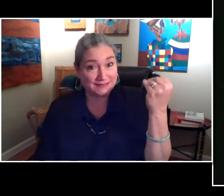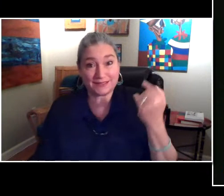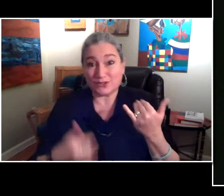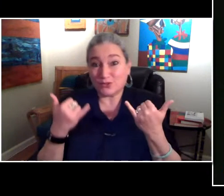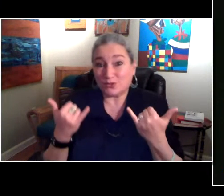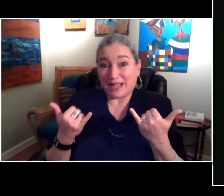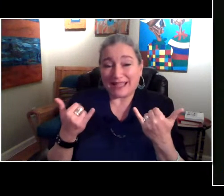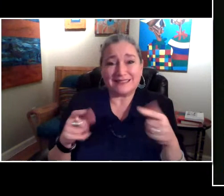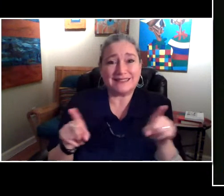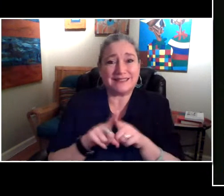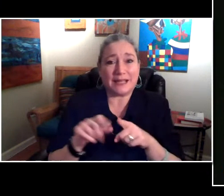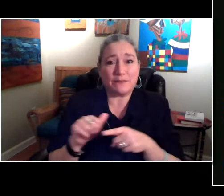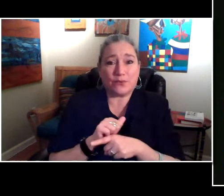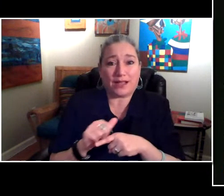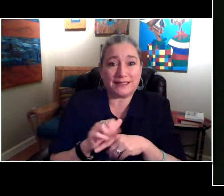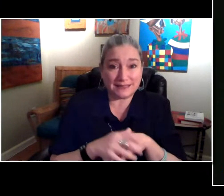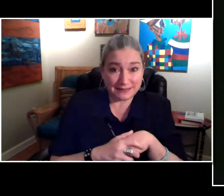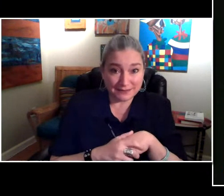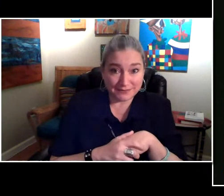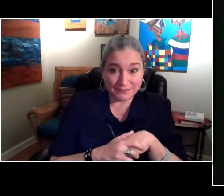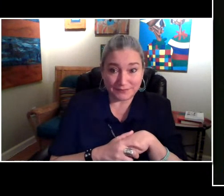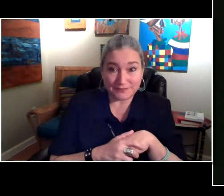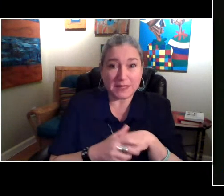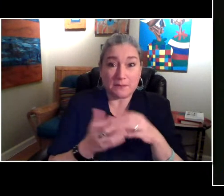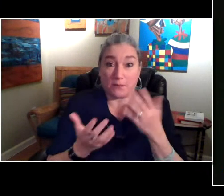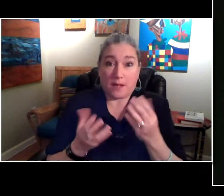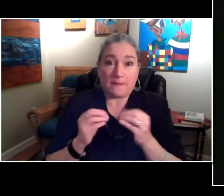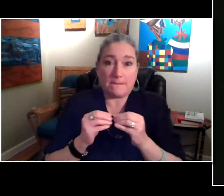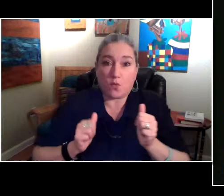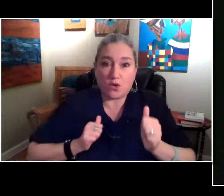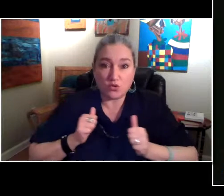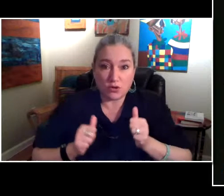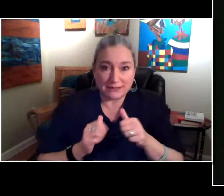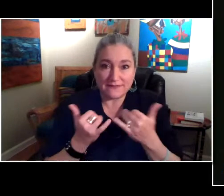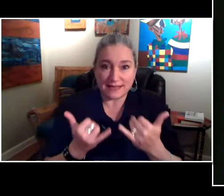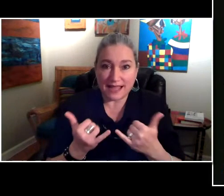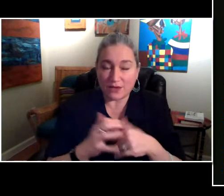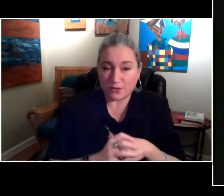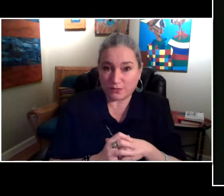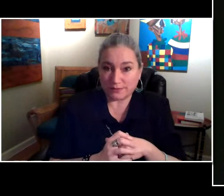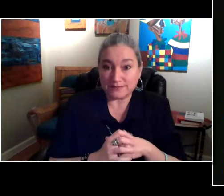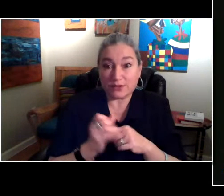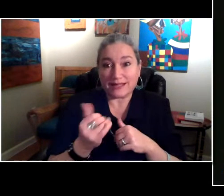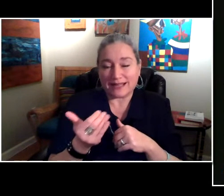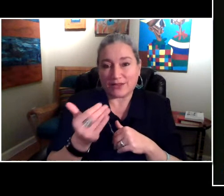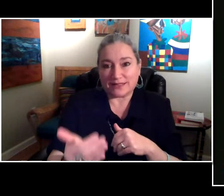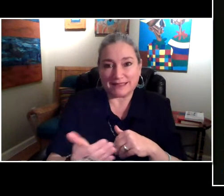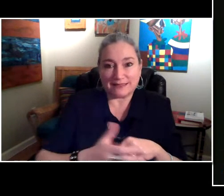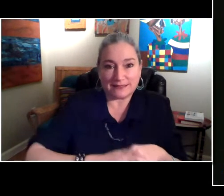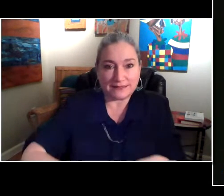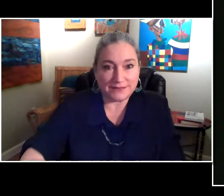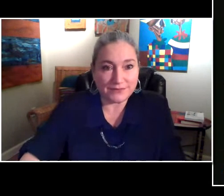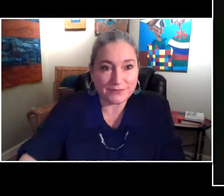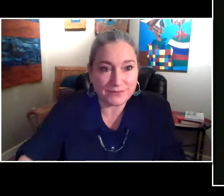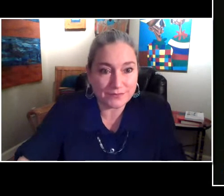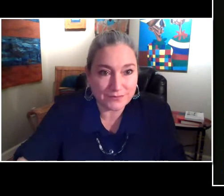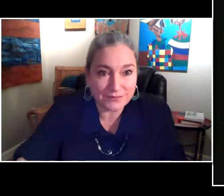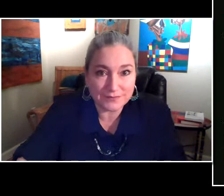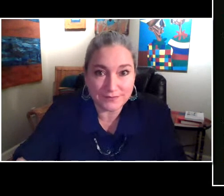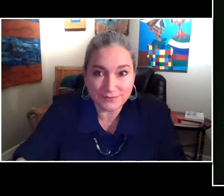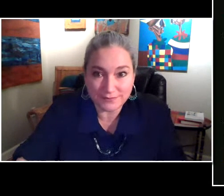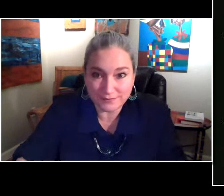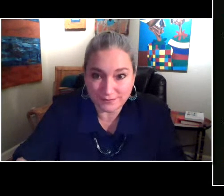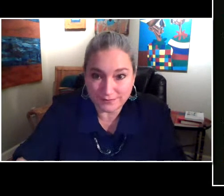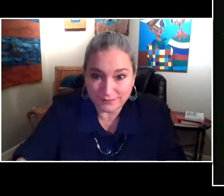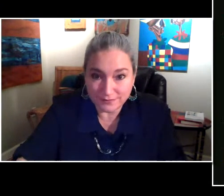child. So this was happening in 1914, and today we're still seeing the same practices. And in some